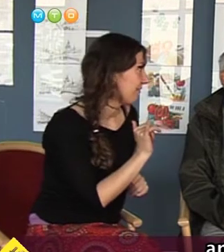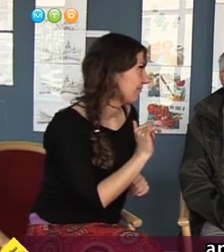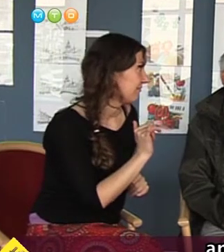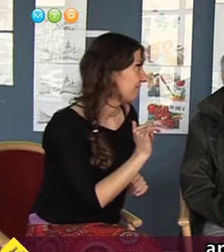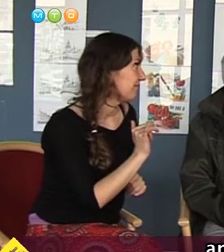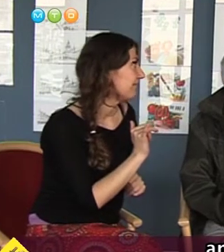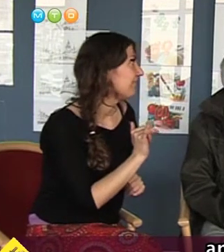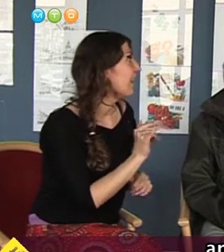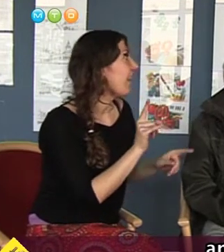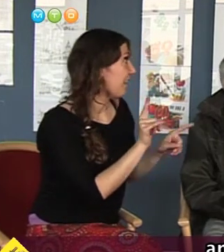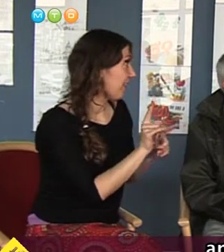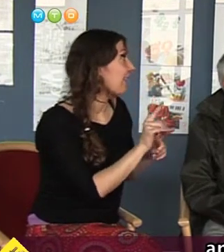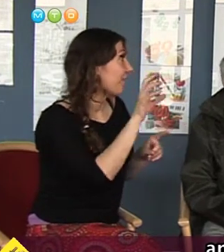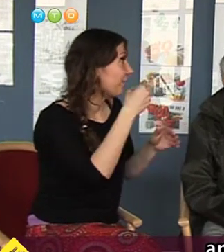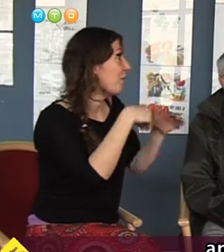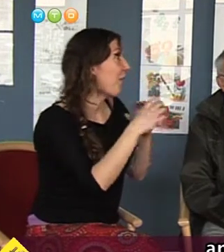And there's a wicked witch in it,